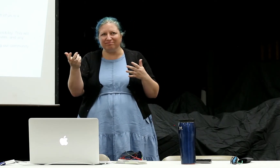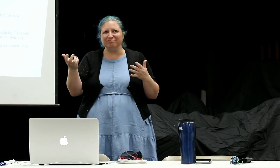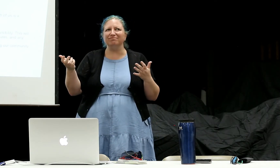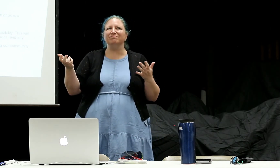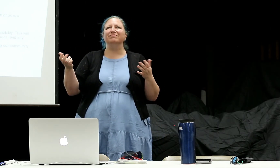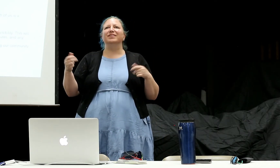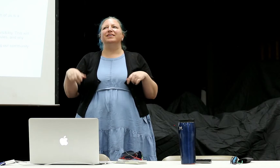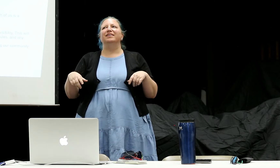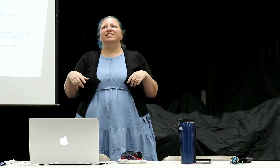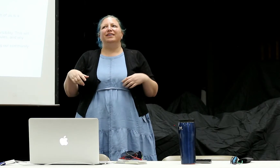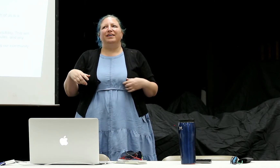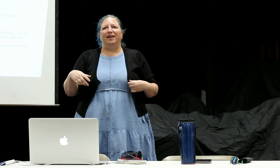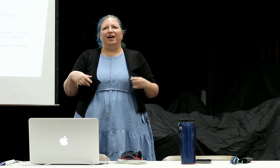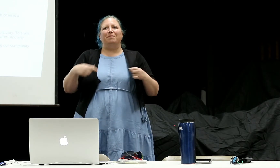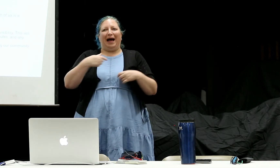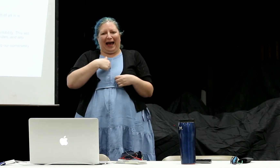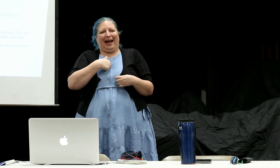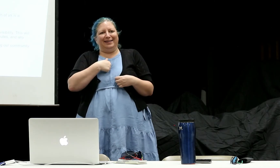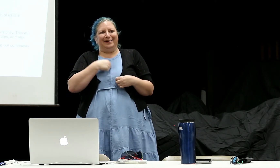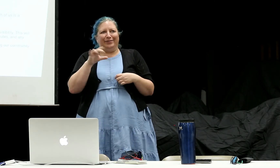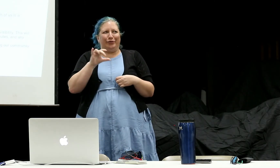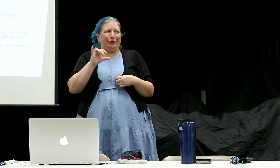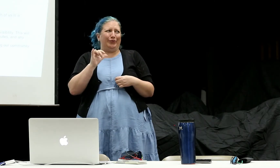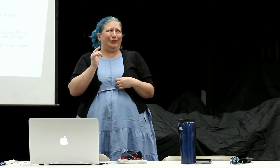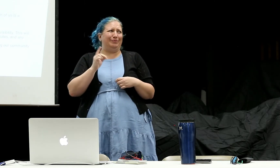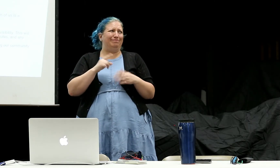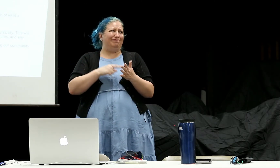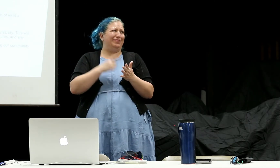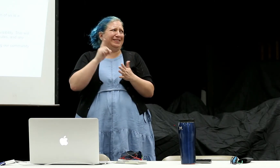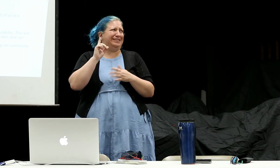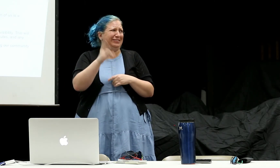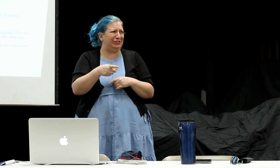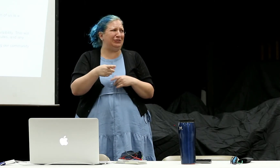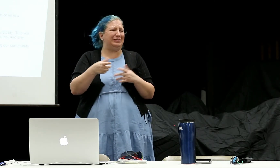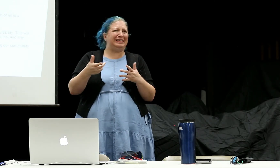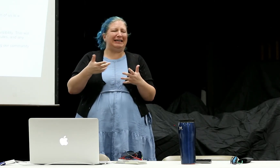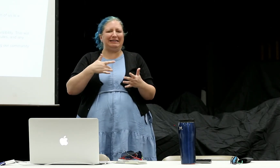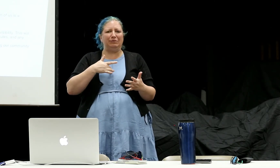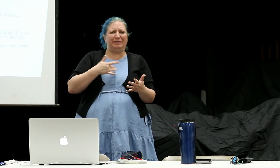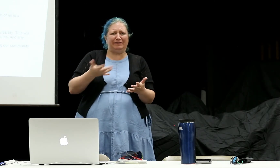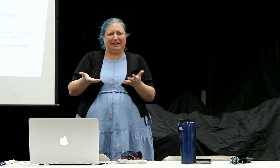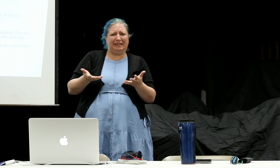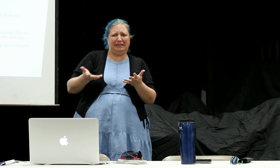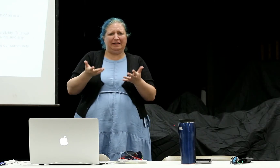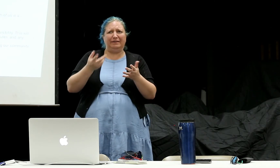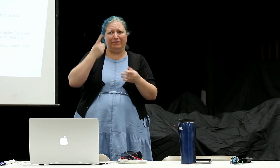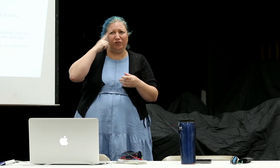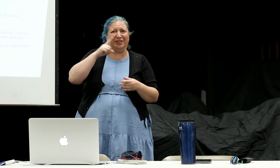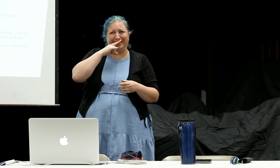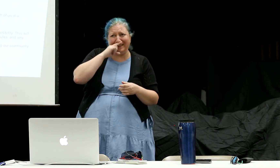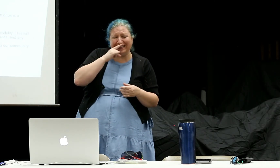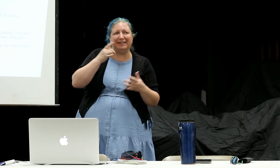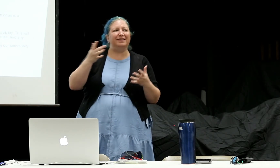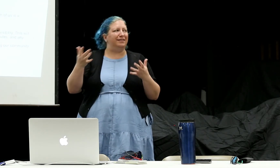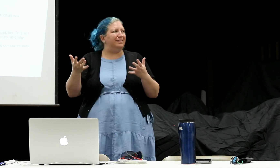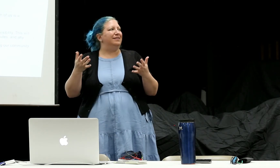just passed the drug cap, which took forever because pharmaceutical companies were able to make